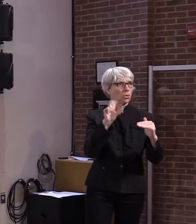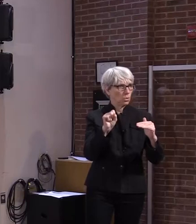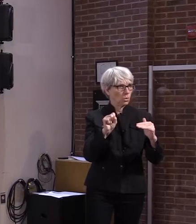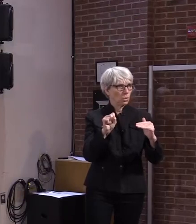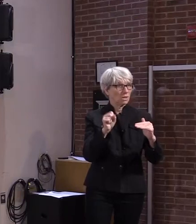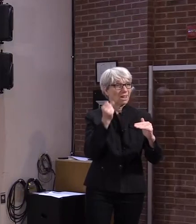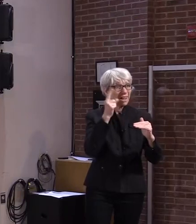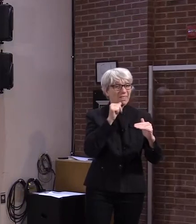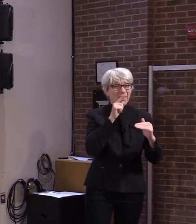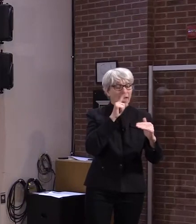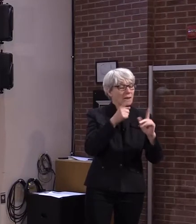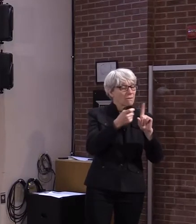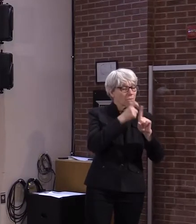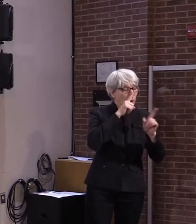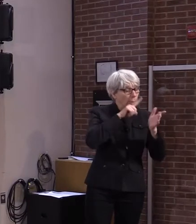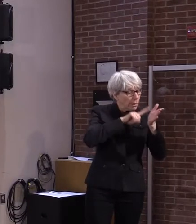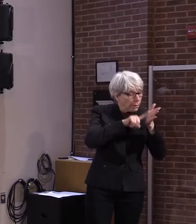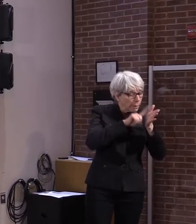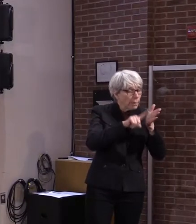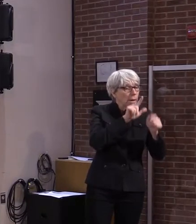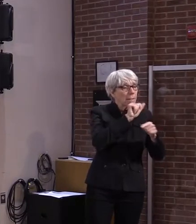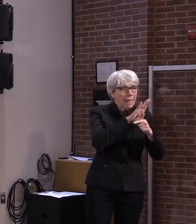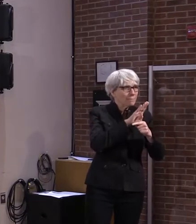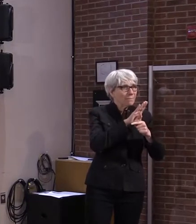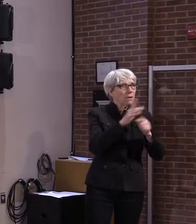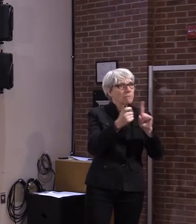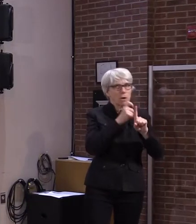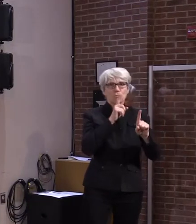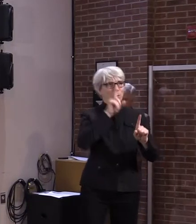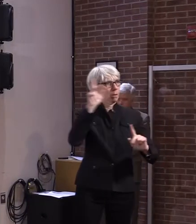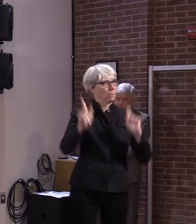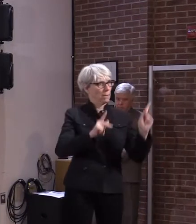get vaccinated, period.